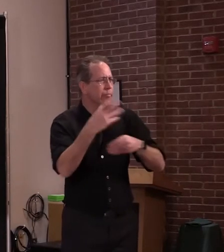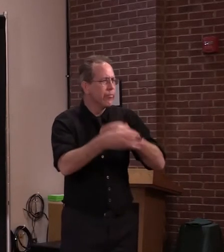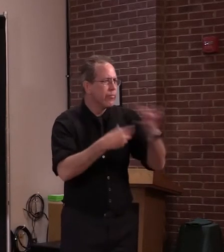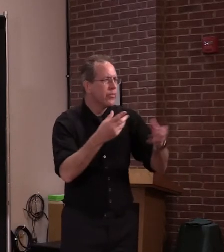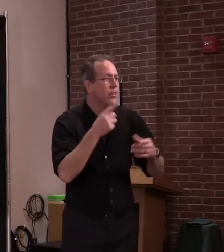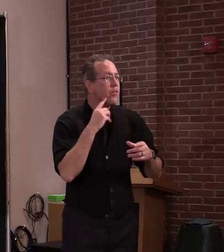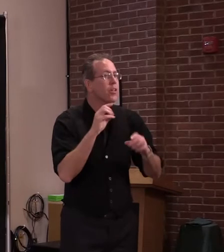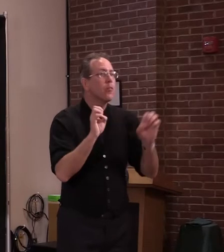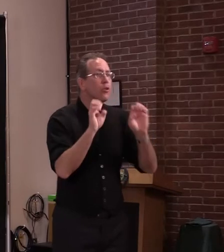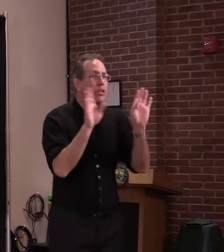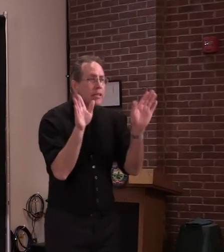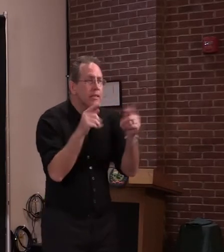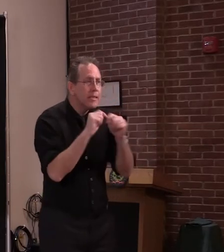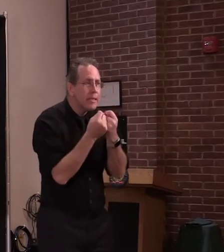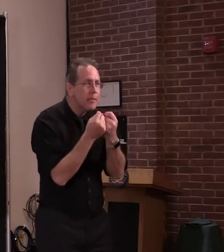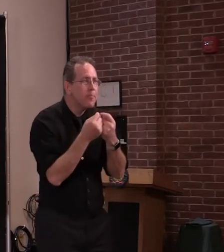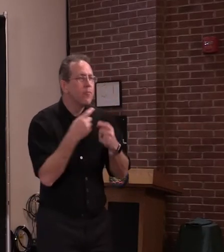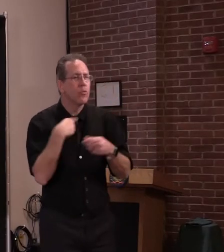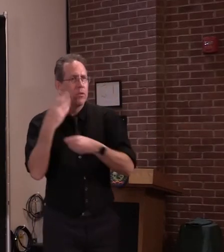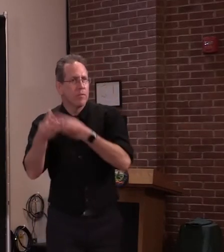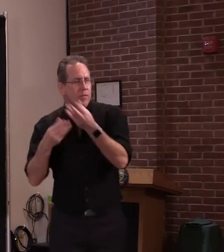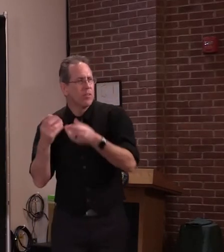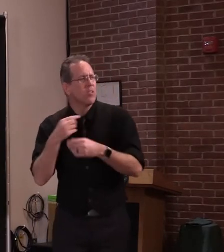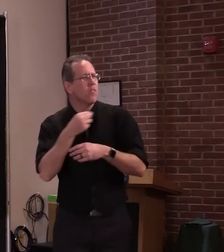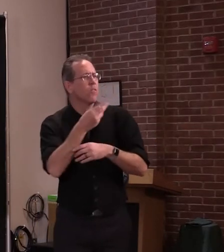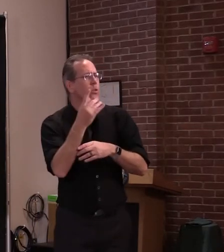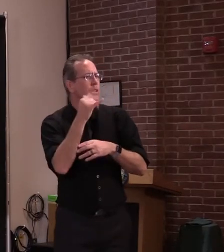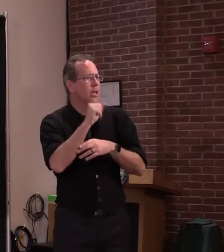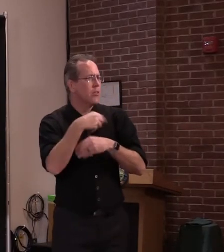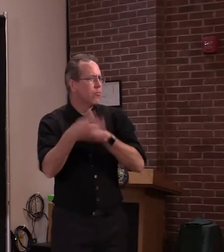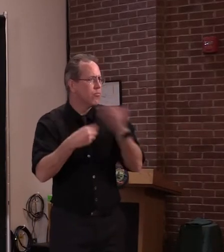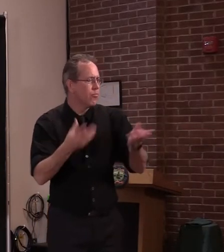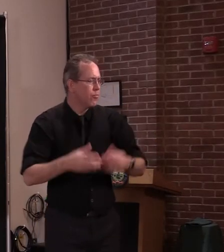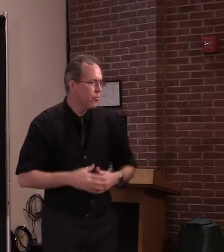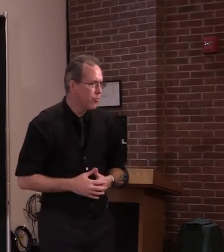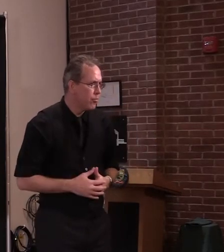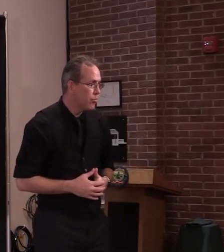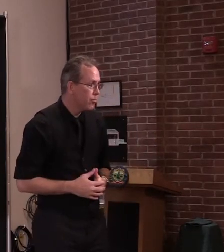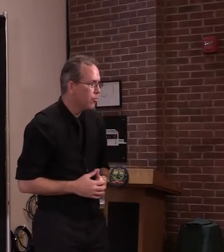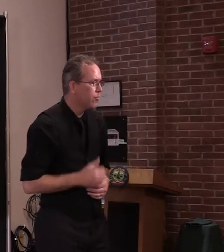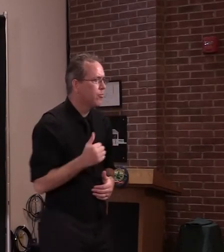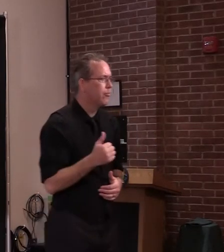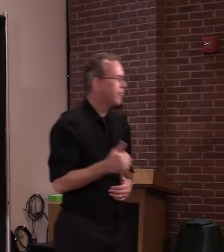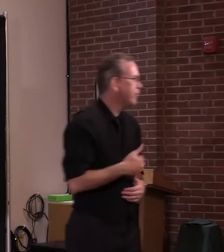the last couple of weeks. Great. Thank you very much. That's it for me.